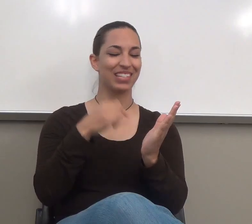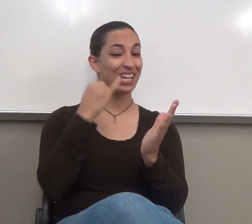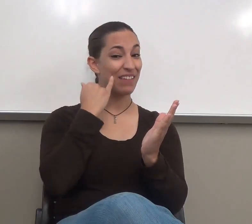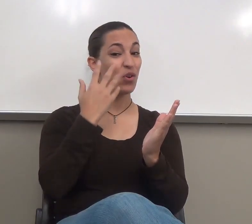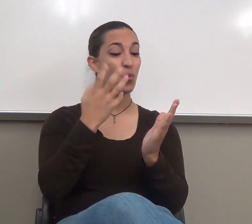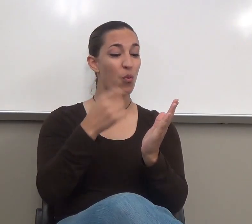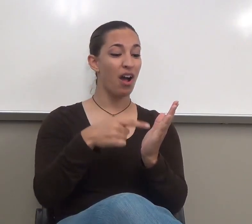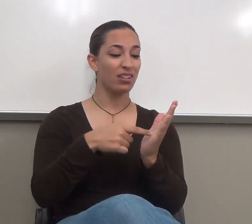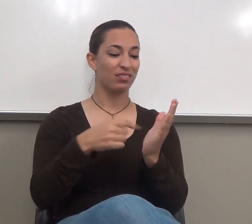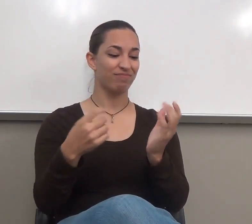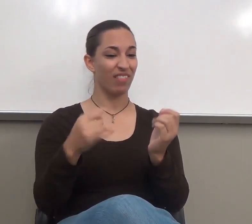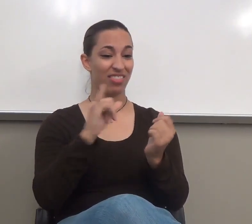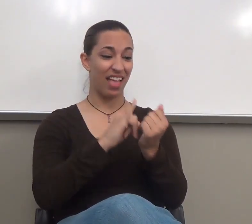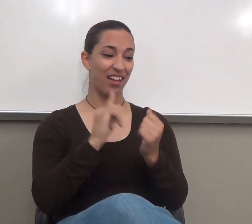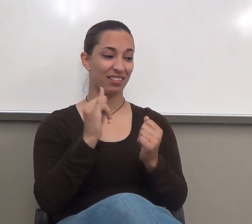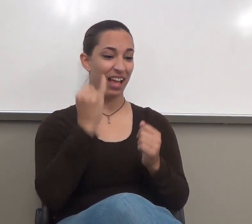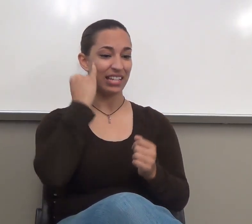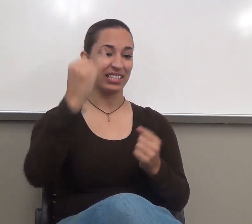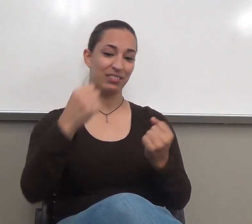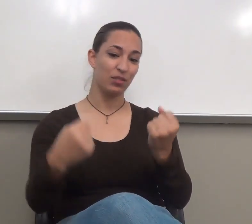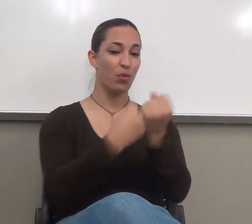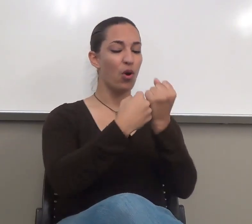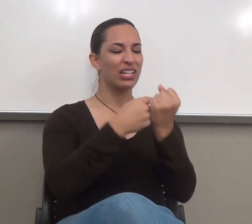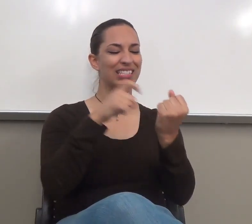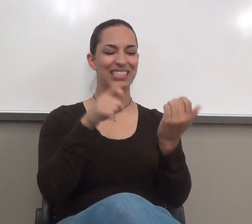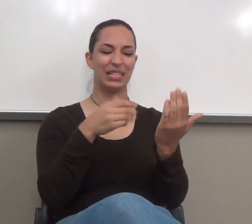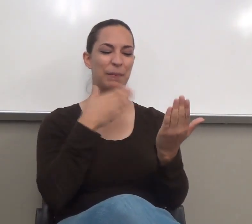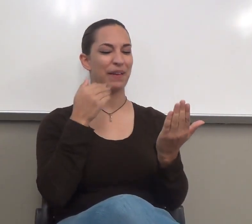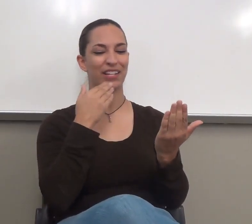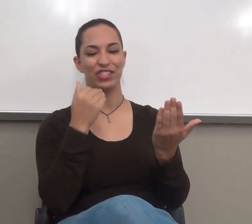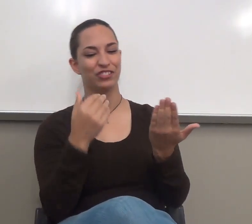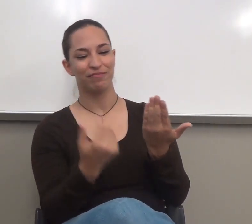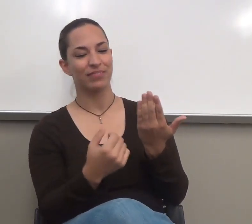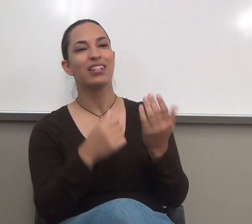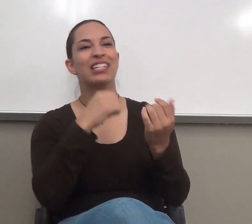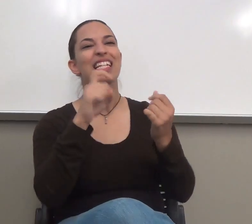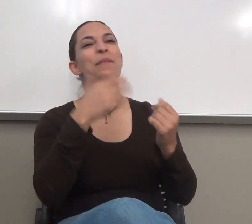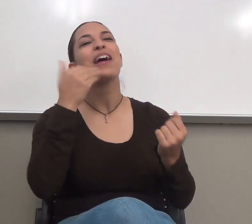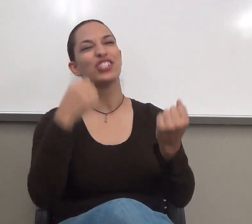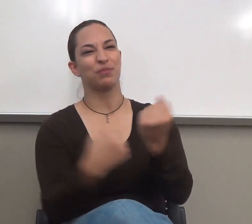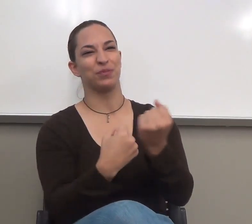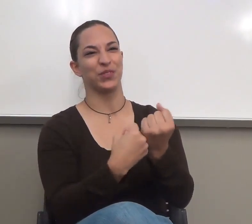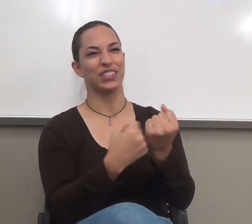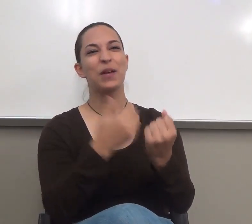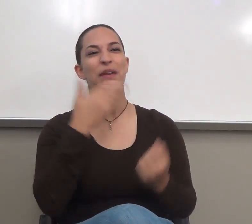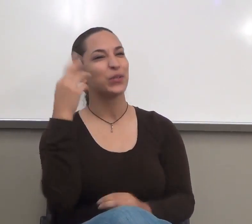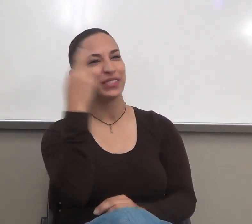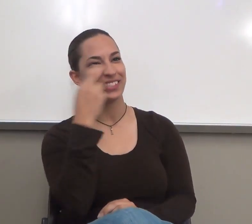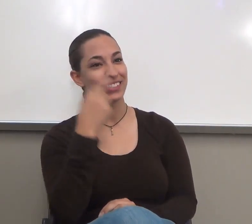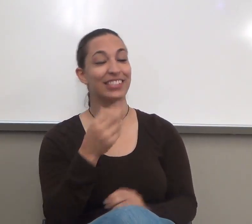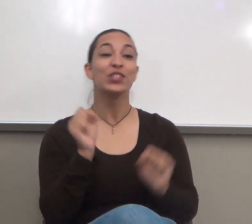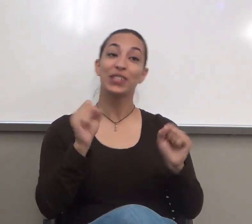want to do is not say your idea is wrong, but I think if you want to support that idea, you could have some